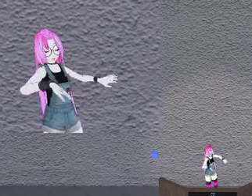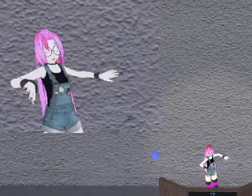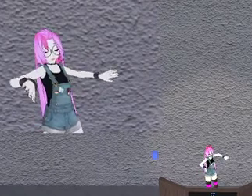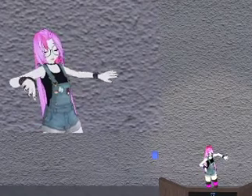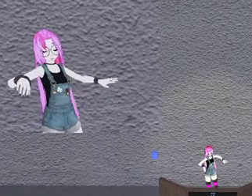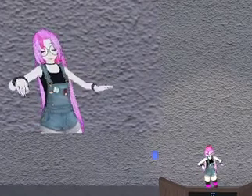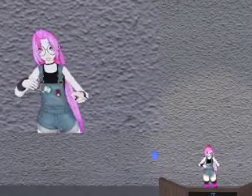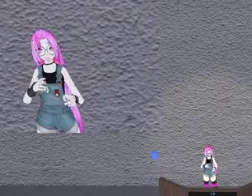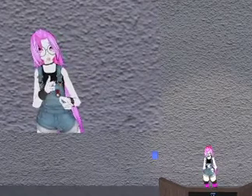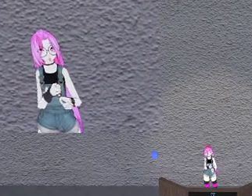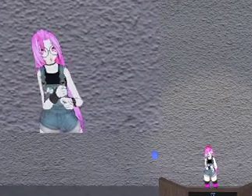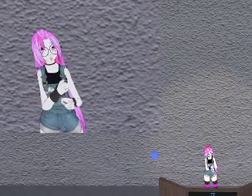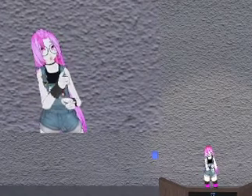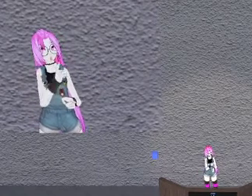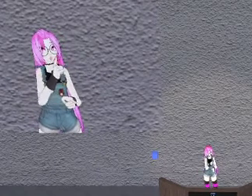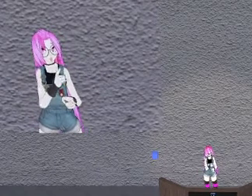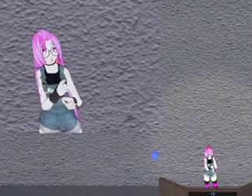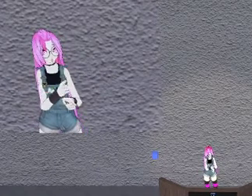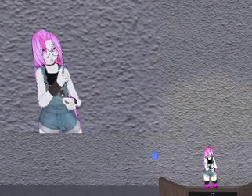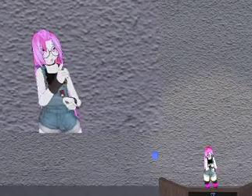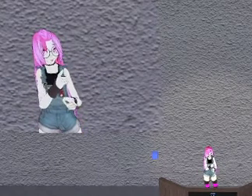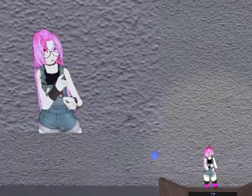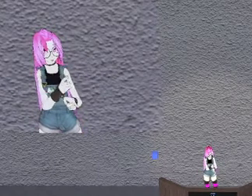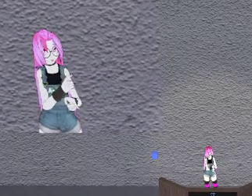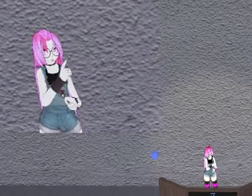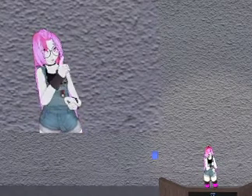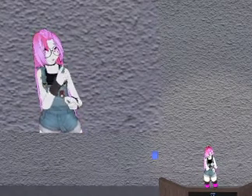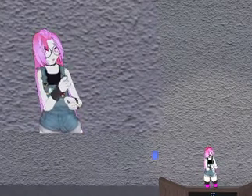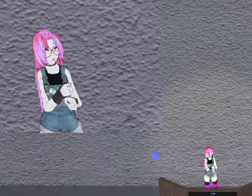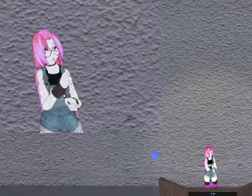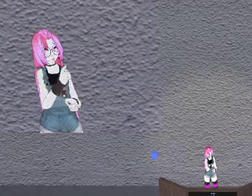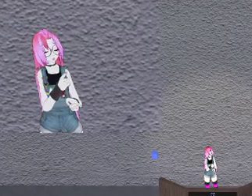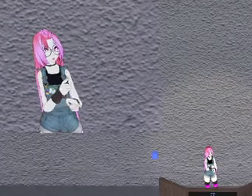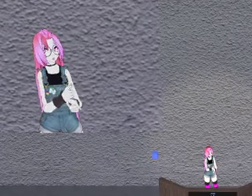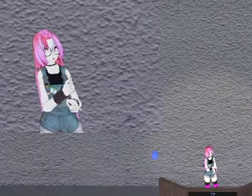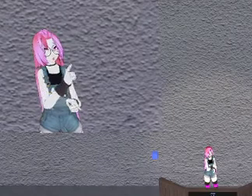It's different. But joke, you're going like this.